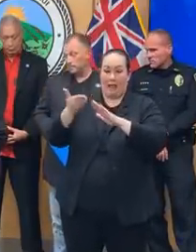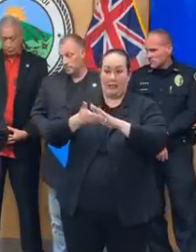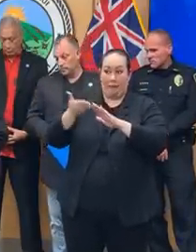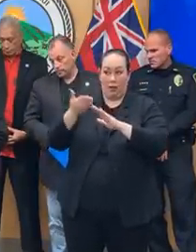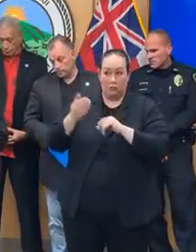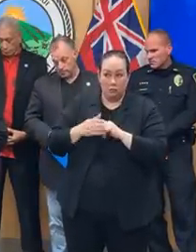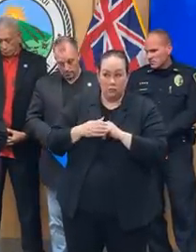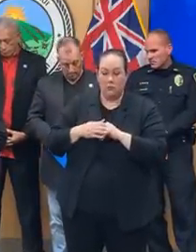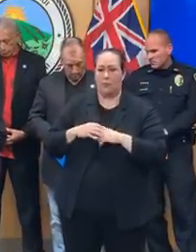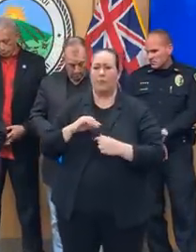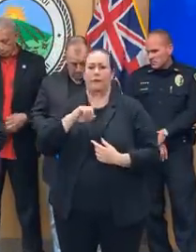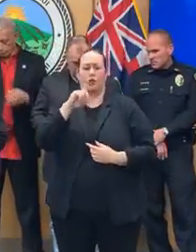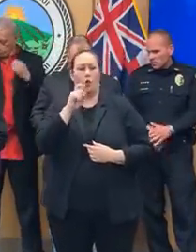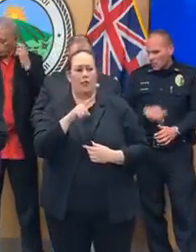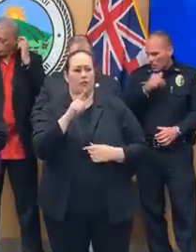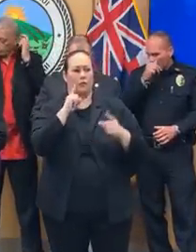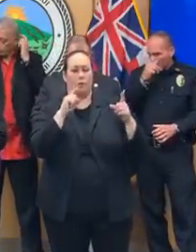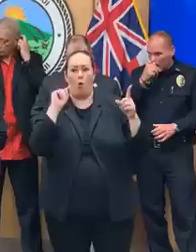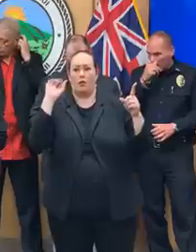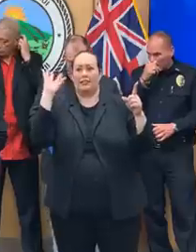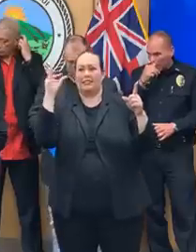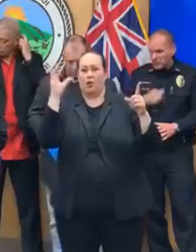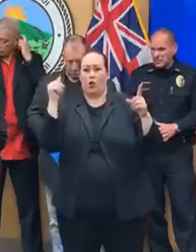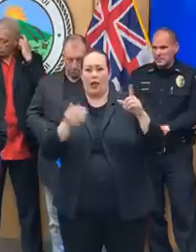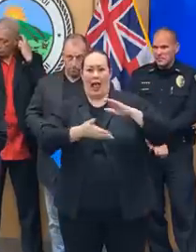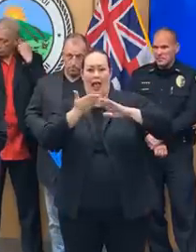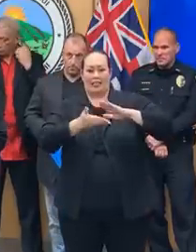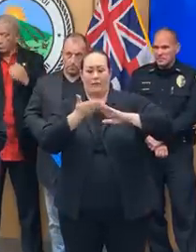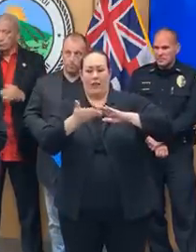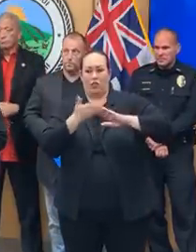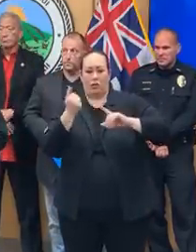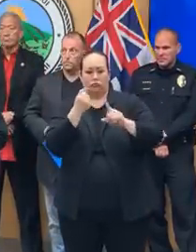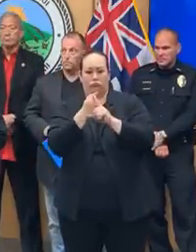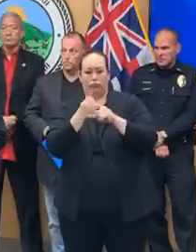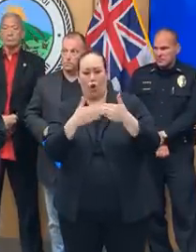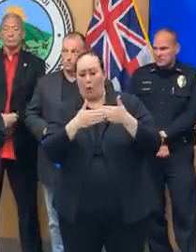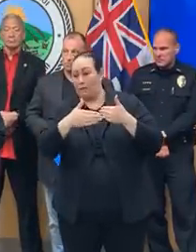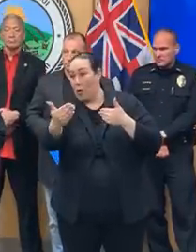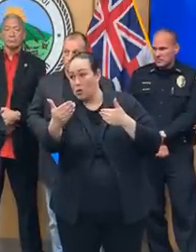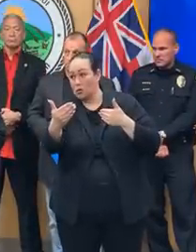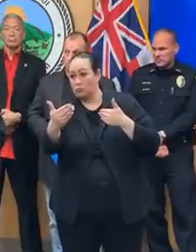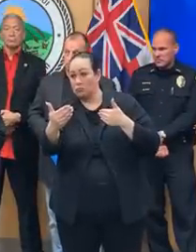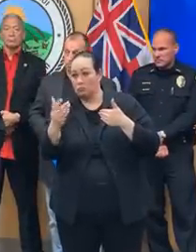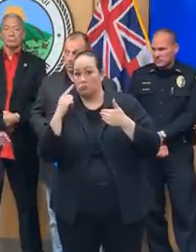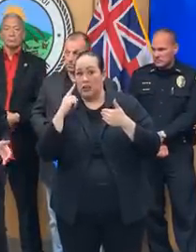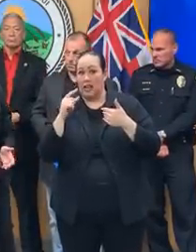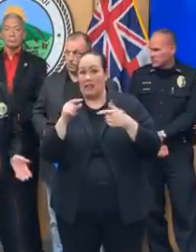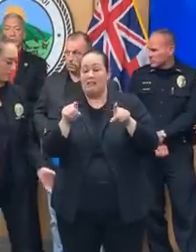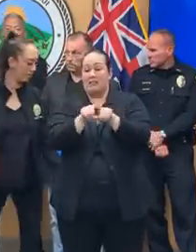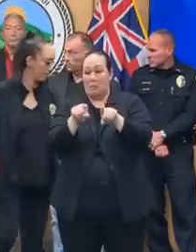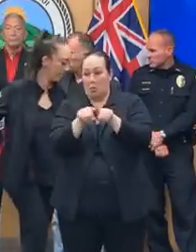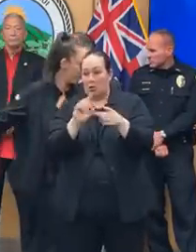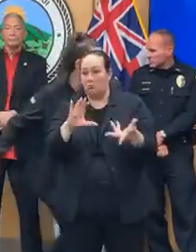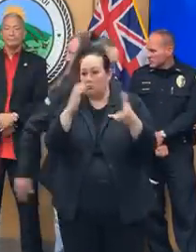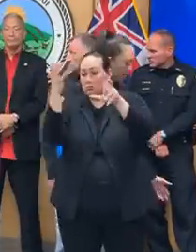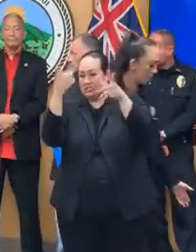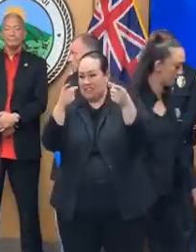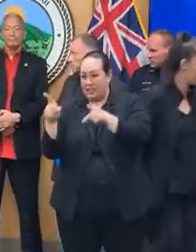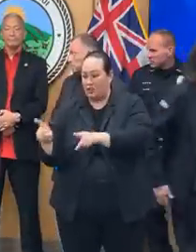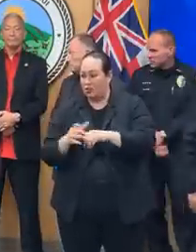The question is around siren activation going forward in similar disasters.